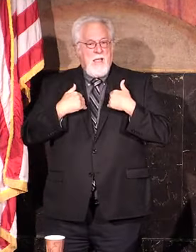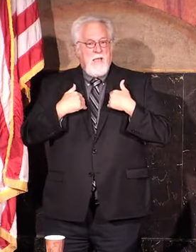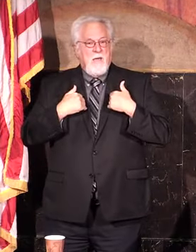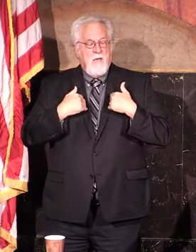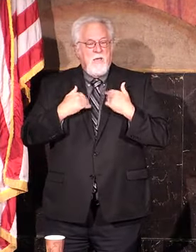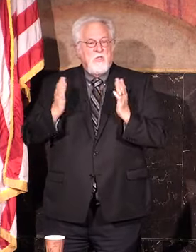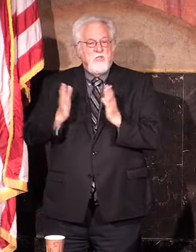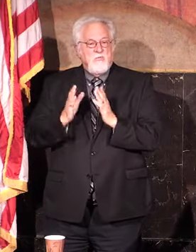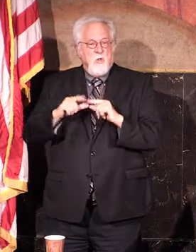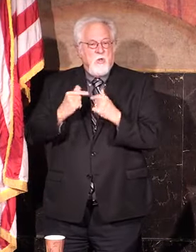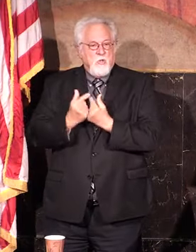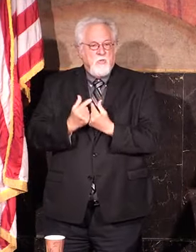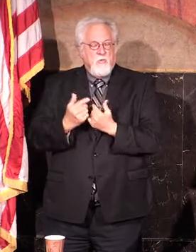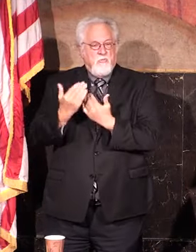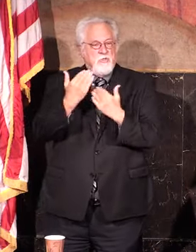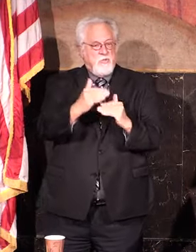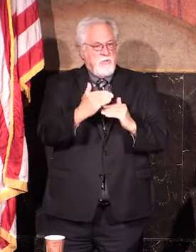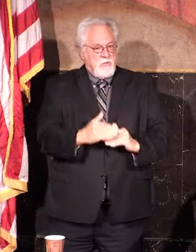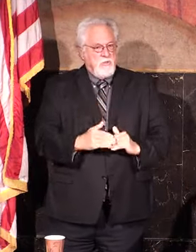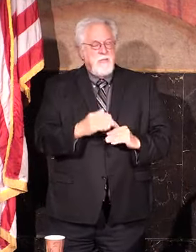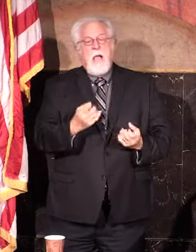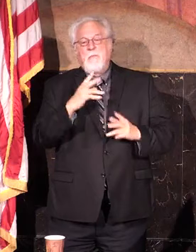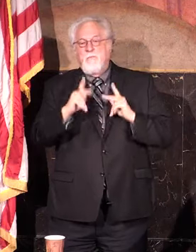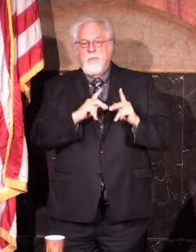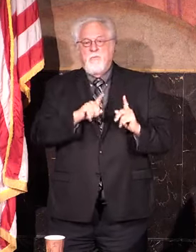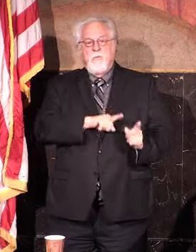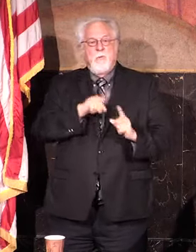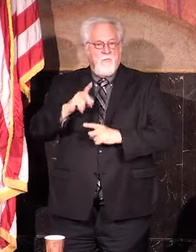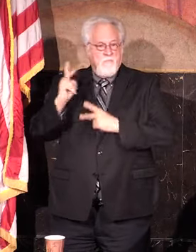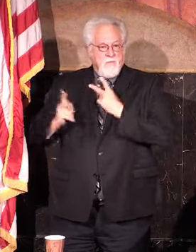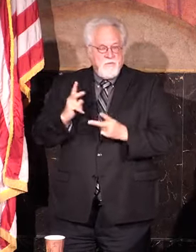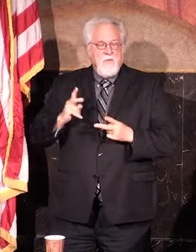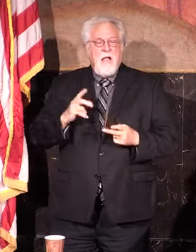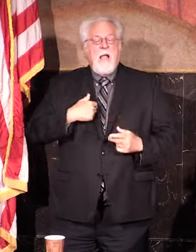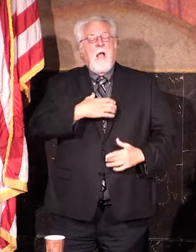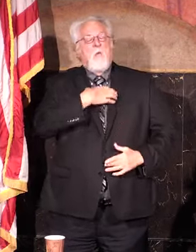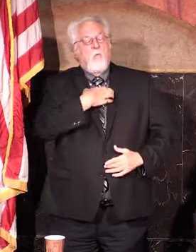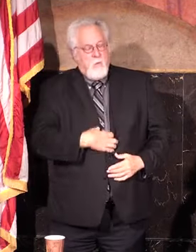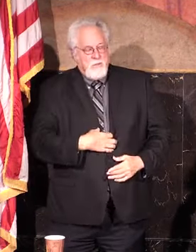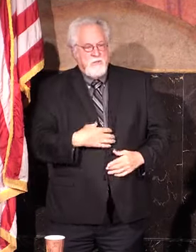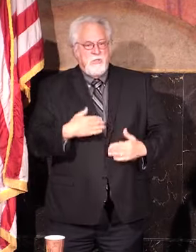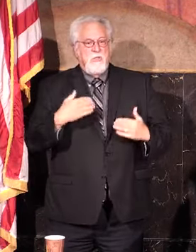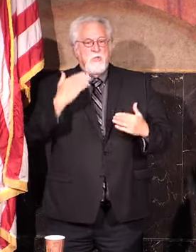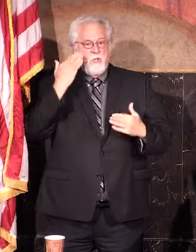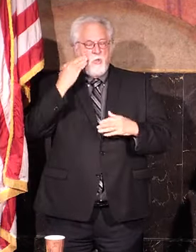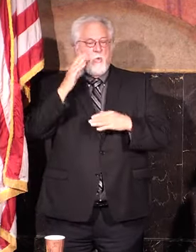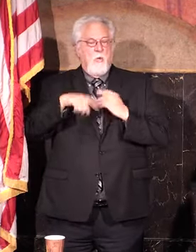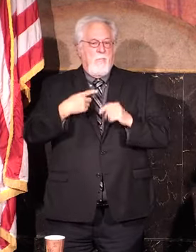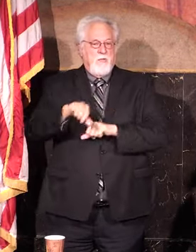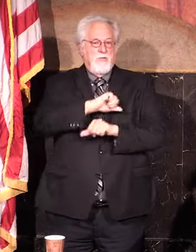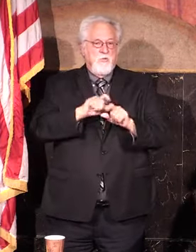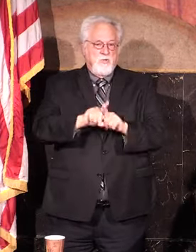group restrictions on how many people can gather. I wish that we knew about social distancing